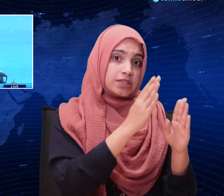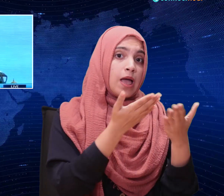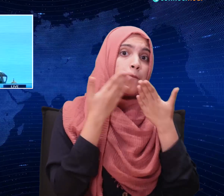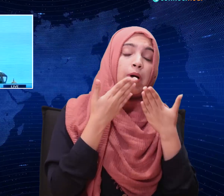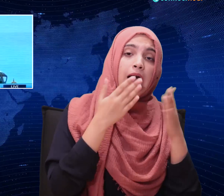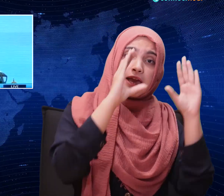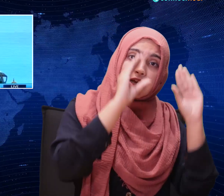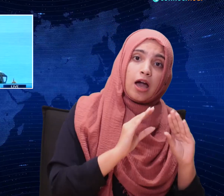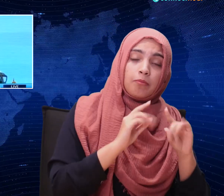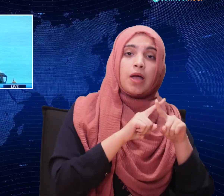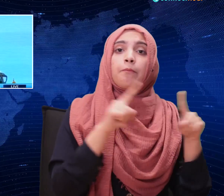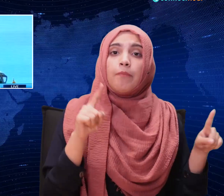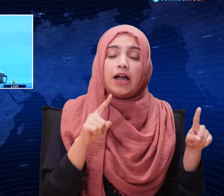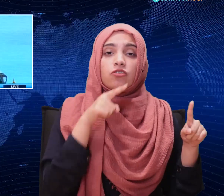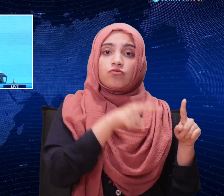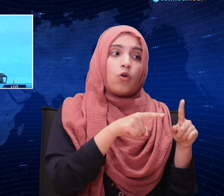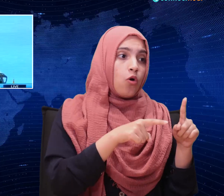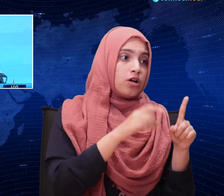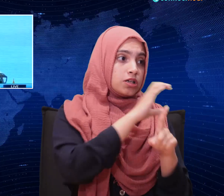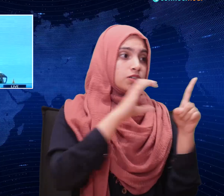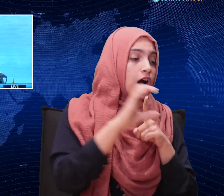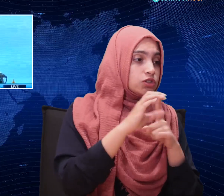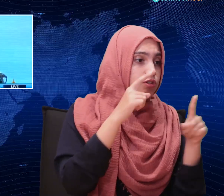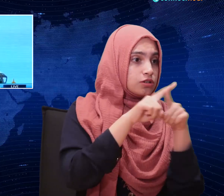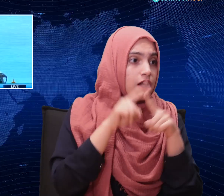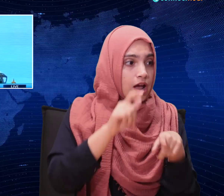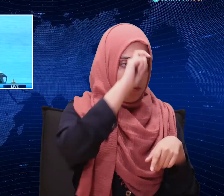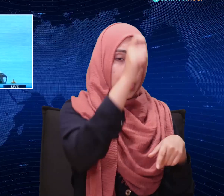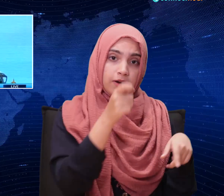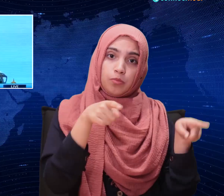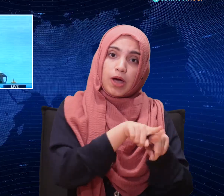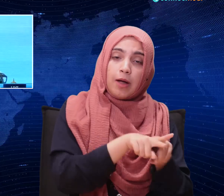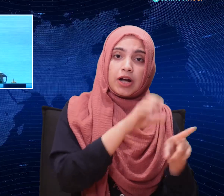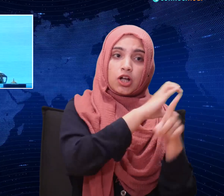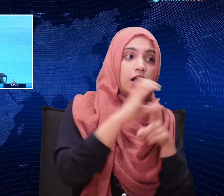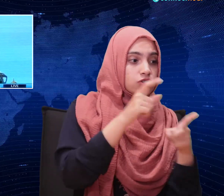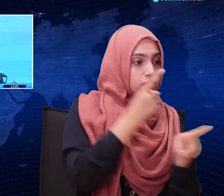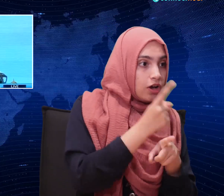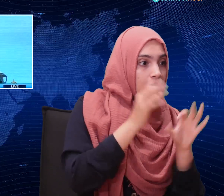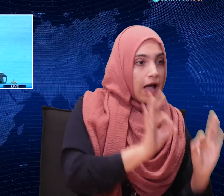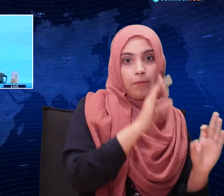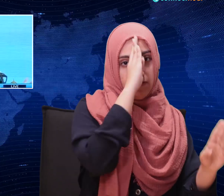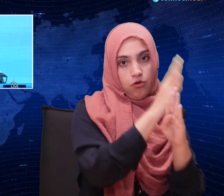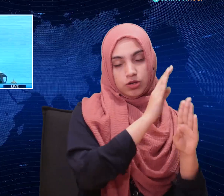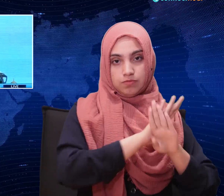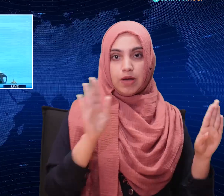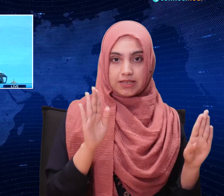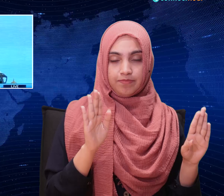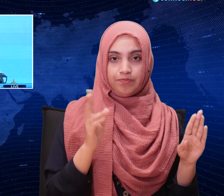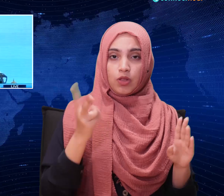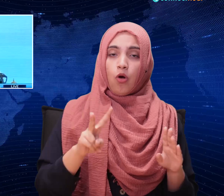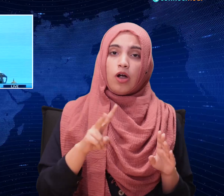on creating desi vilayati, local foreigners. The attitudes and mental slavery